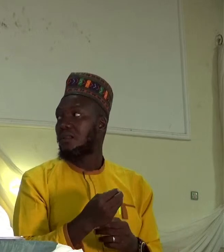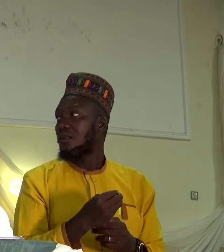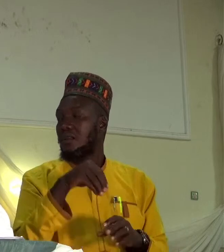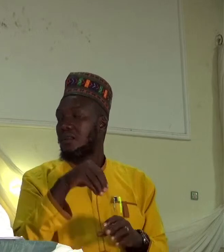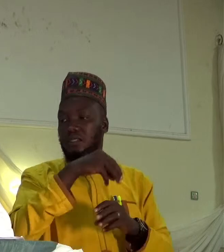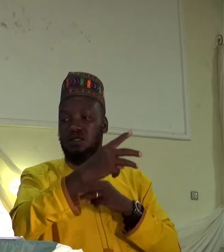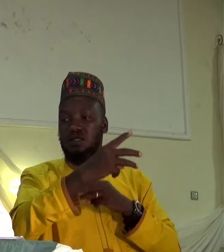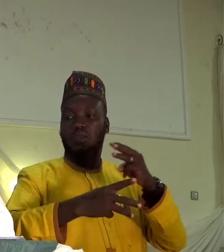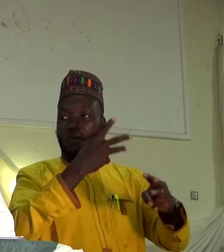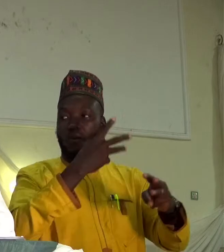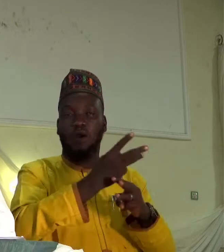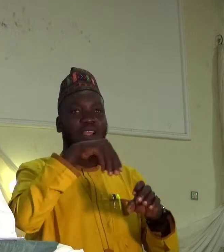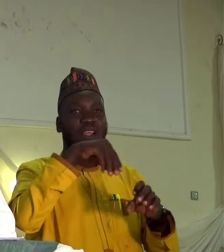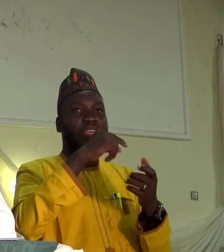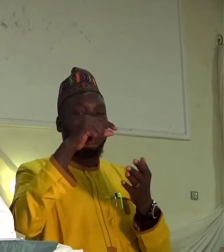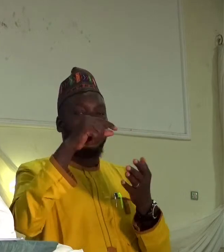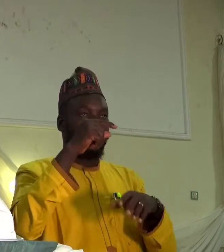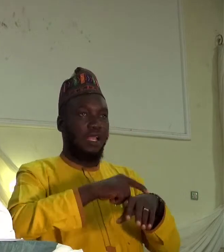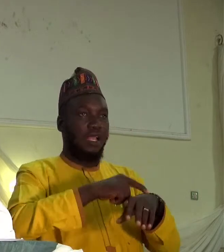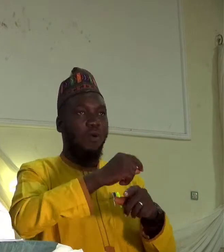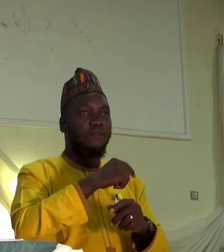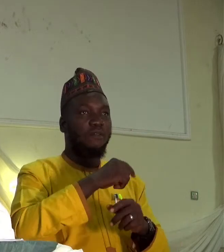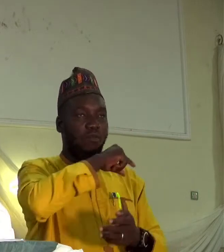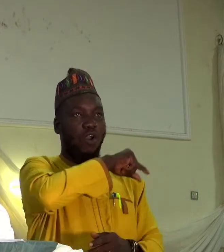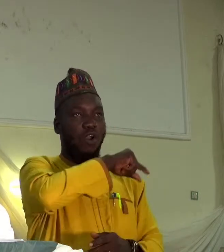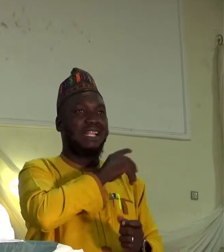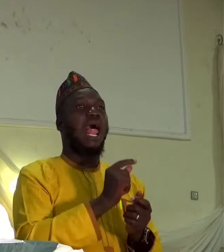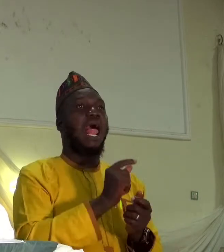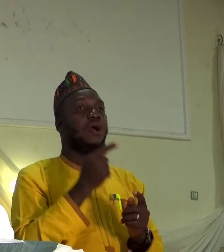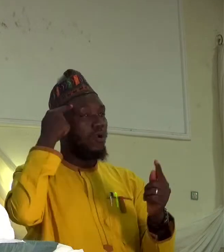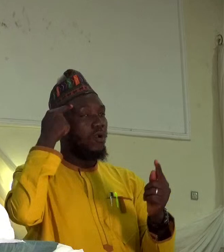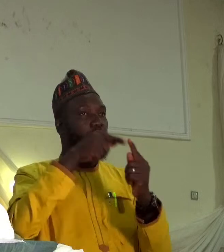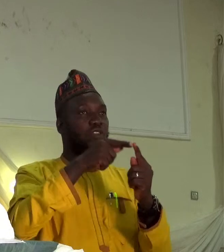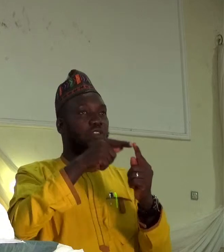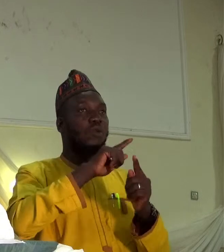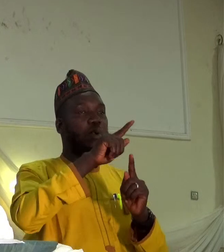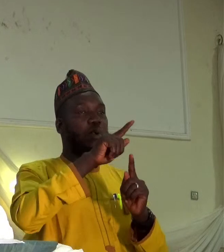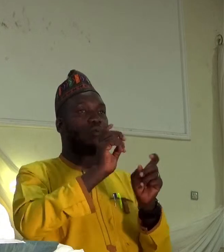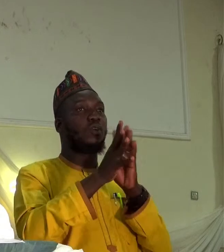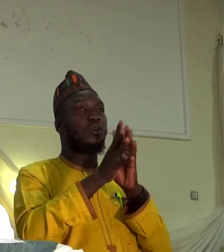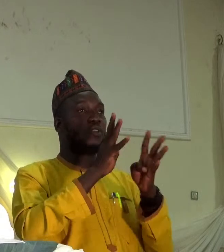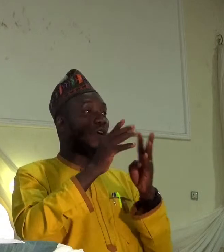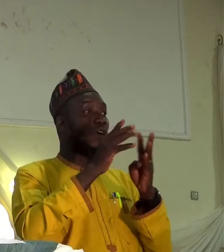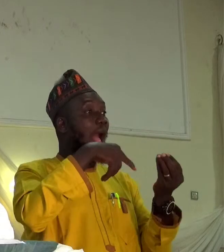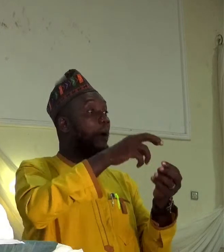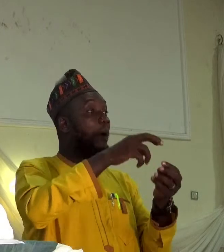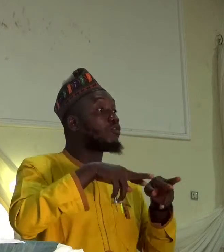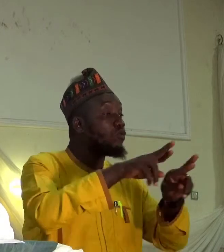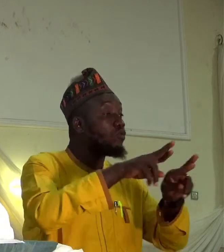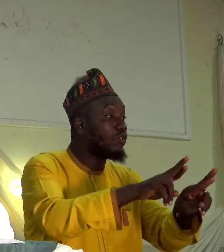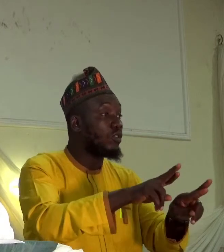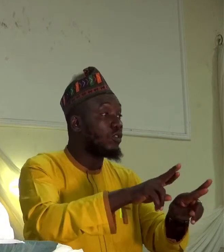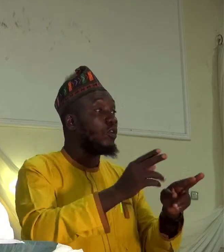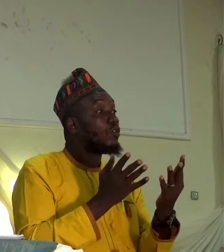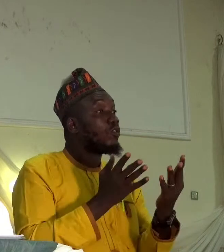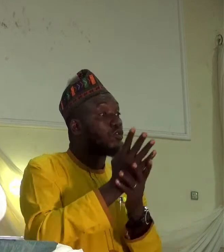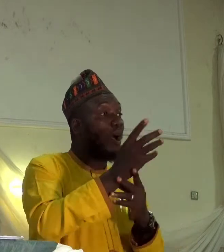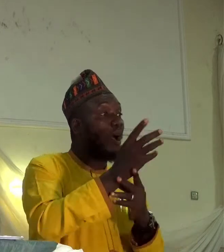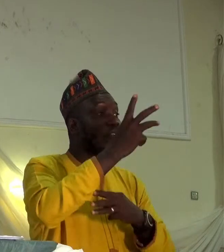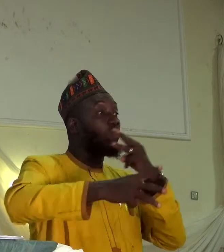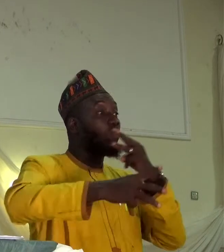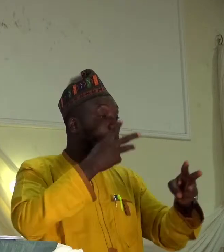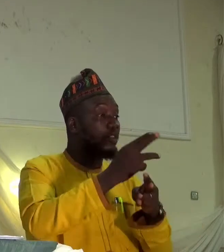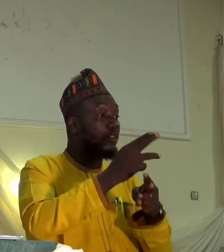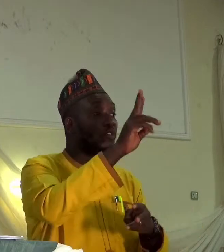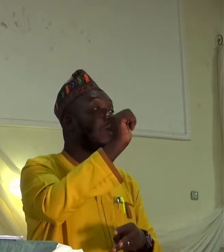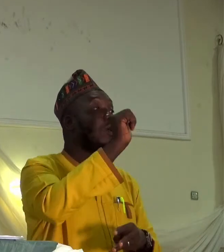world in terms of quality of roads. When the bouncer on pa ojo na loni throughout the entire world, UAE number